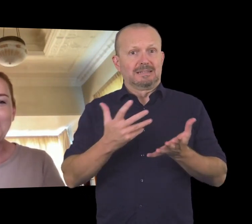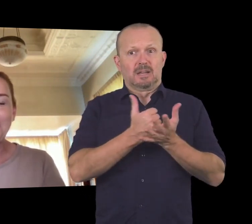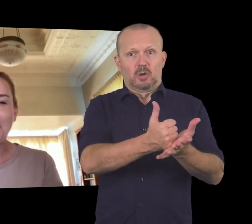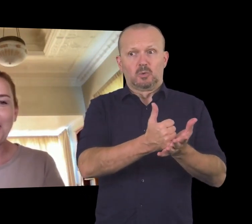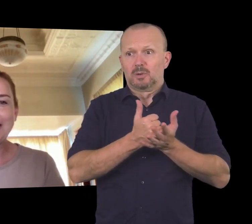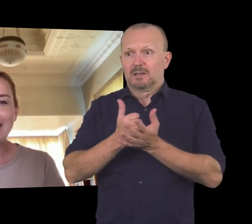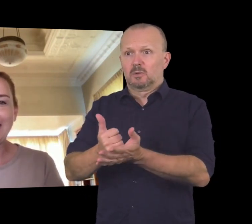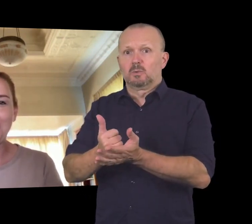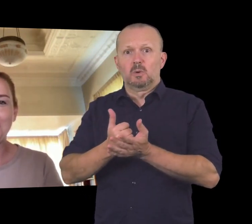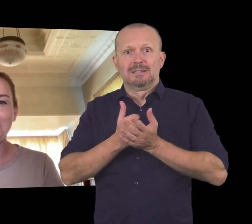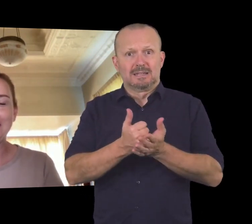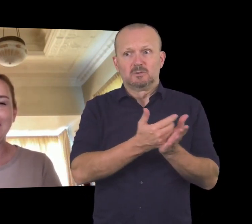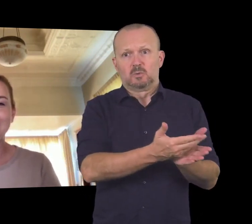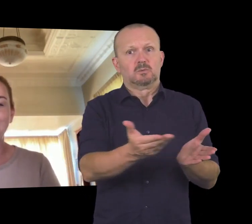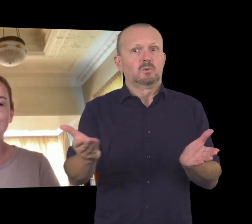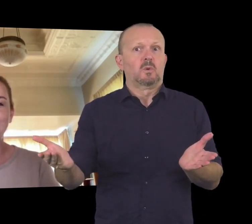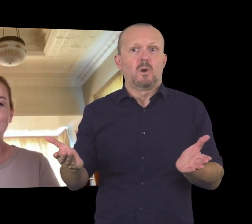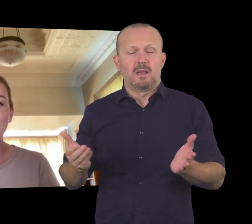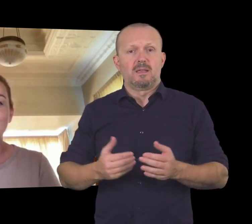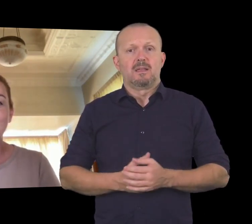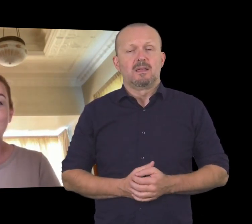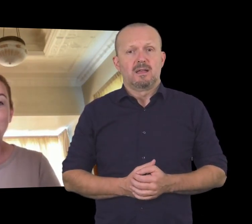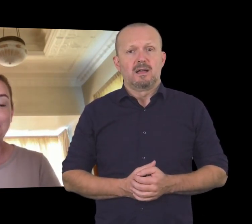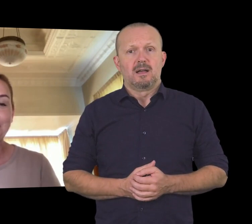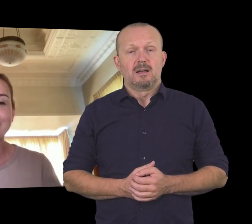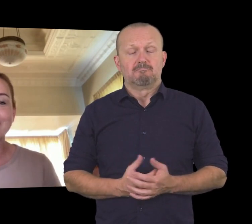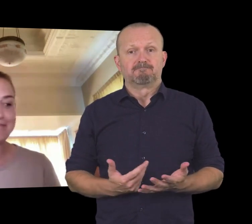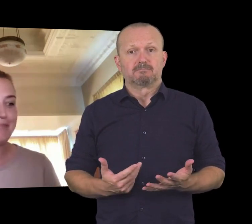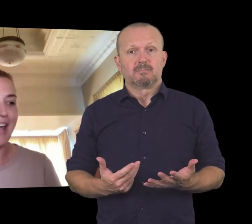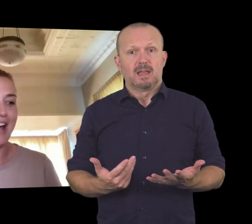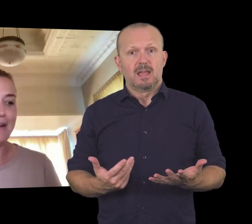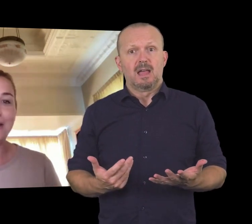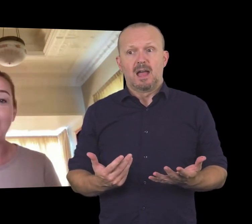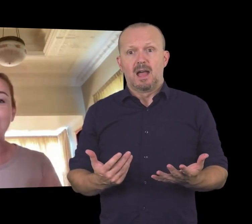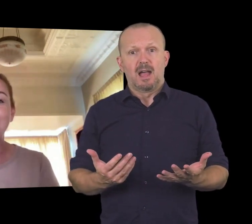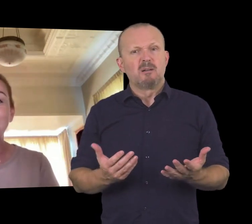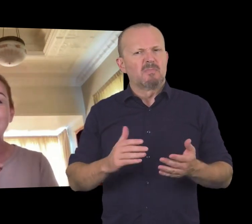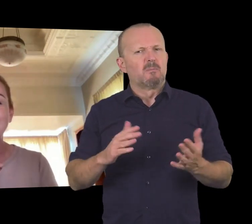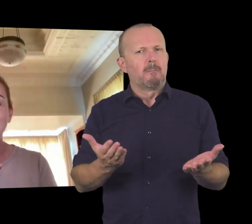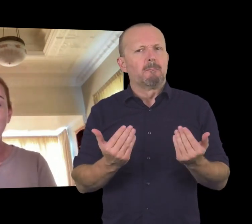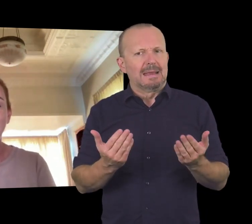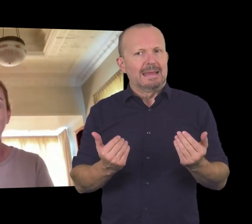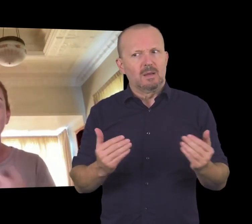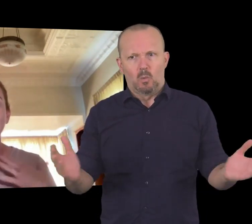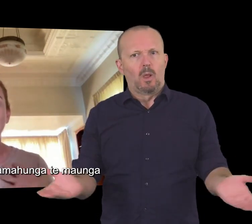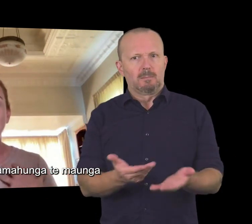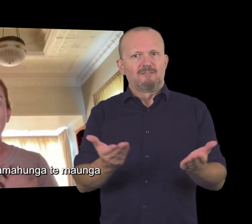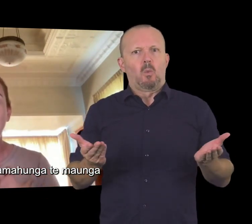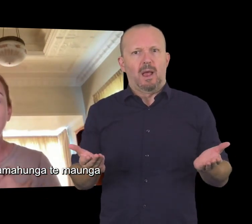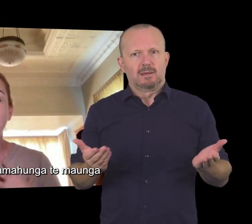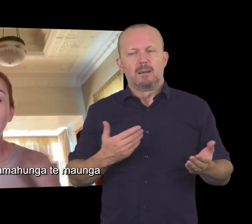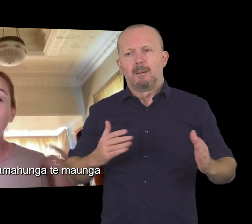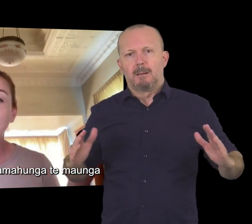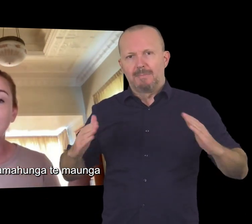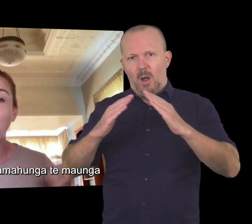Tēnā koutou, tēnā koutou, tēnā tātou katoa. Nā mihi nui kia tātou katoa